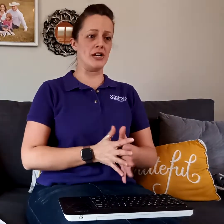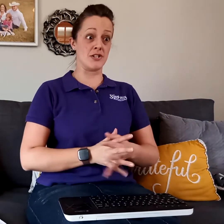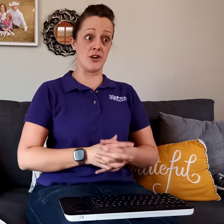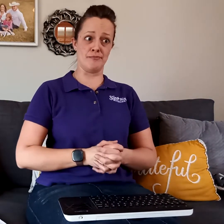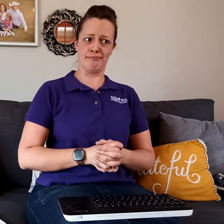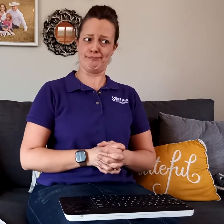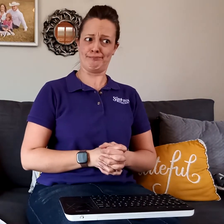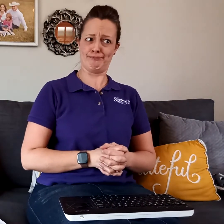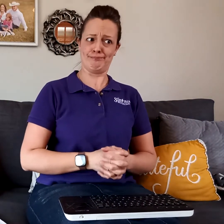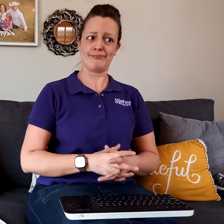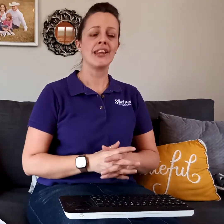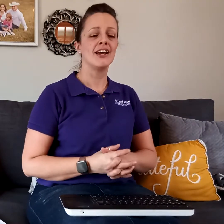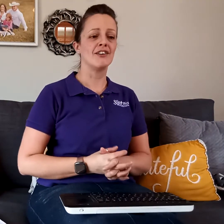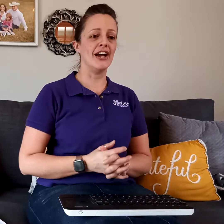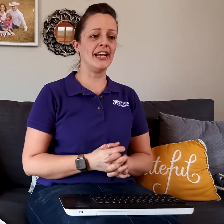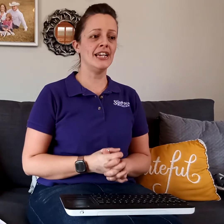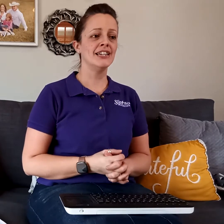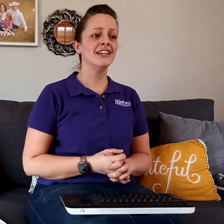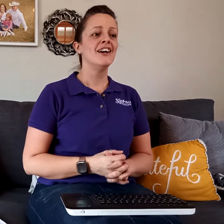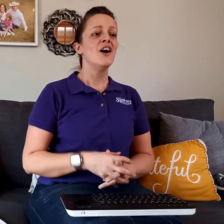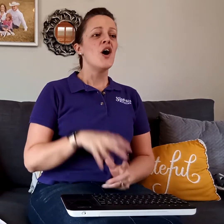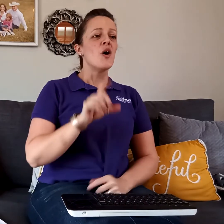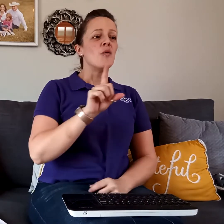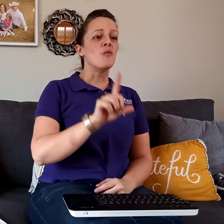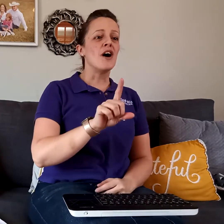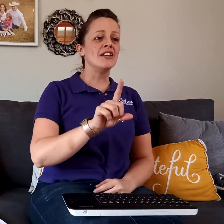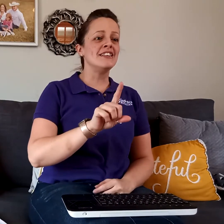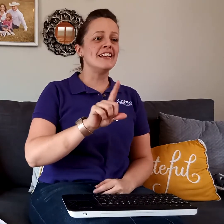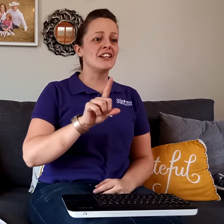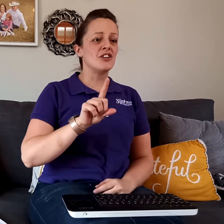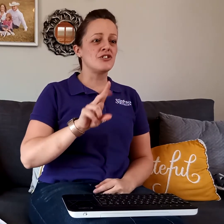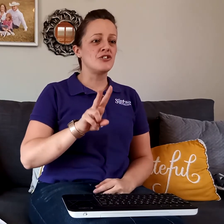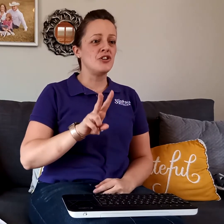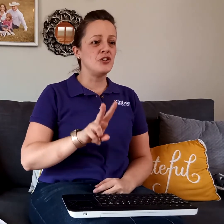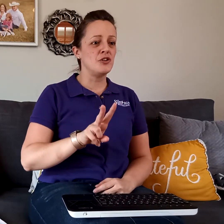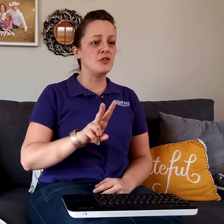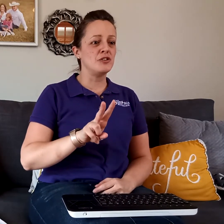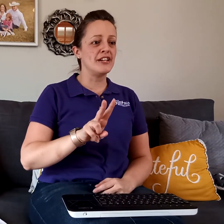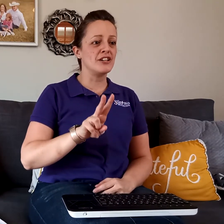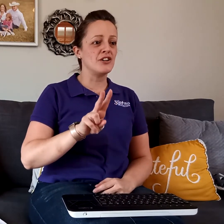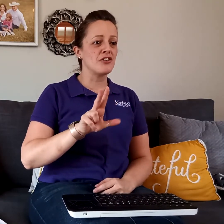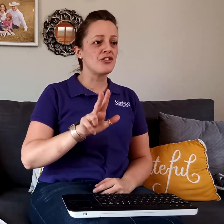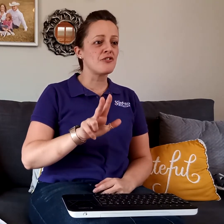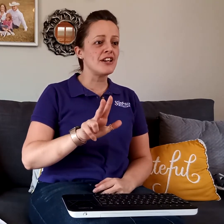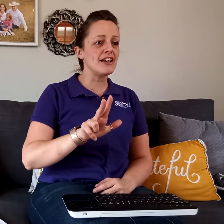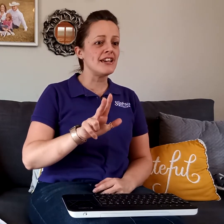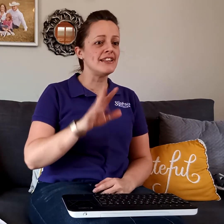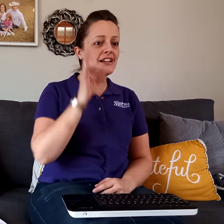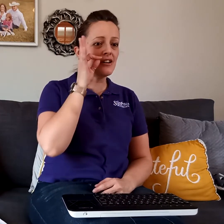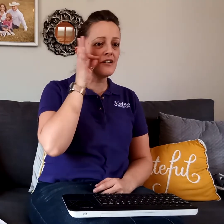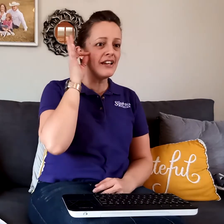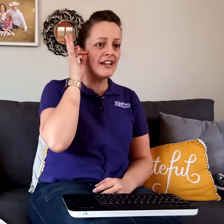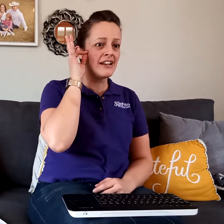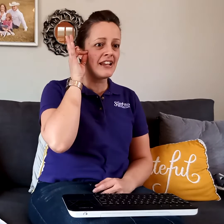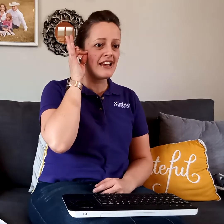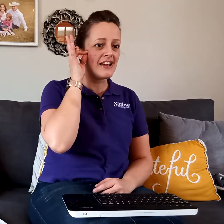on. Ready? 1 little, 2 little, 3 little